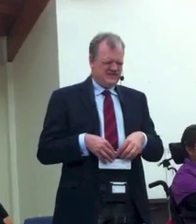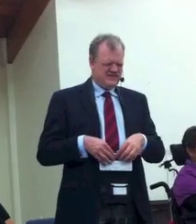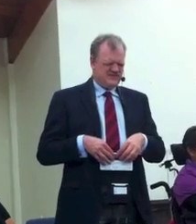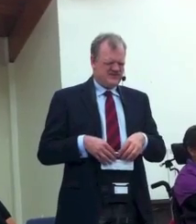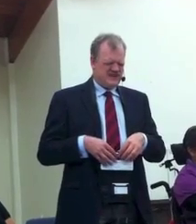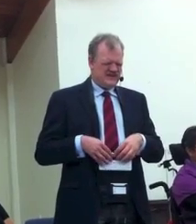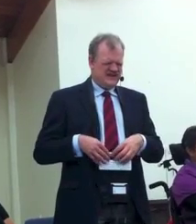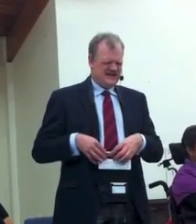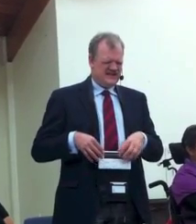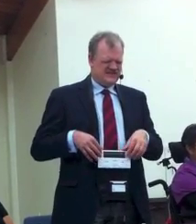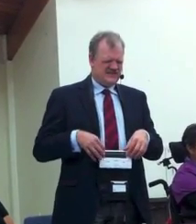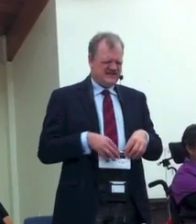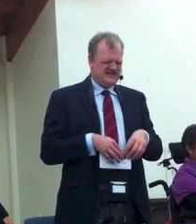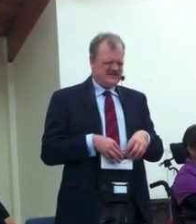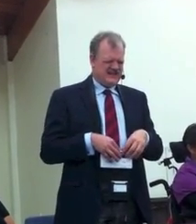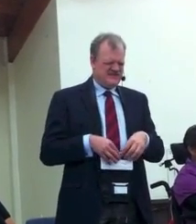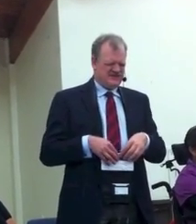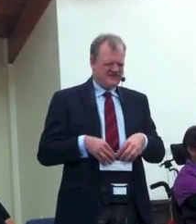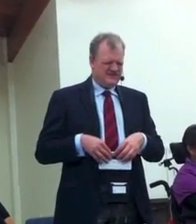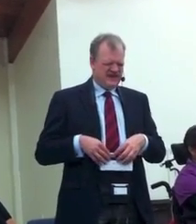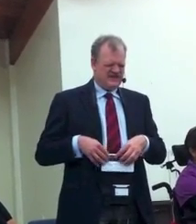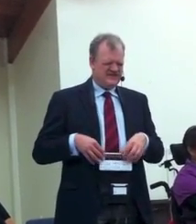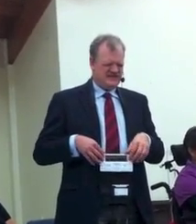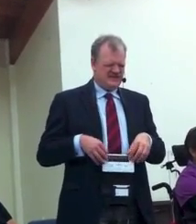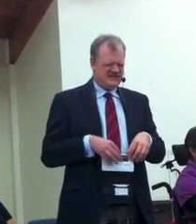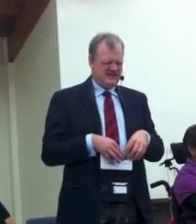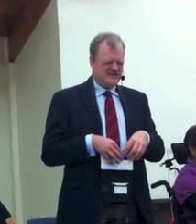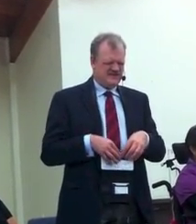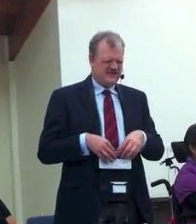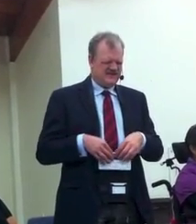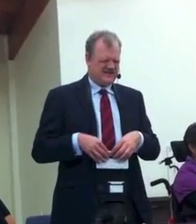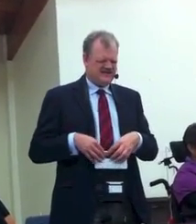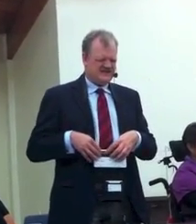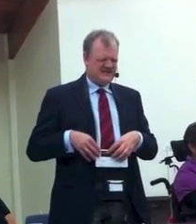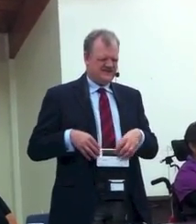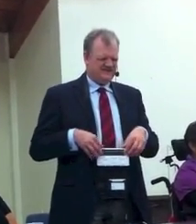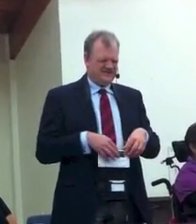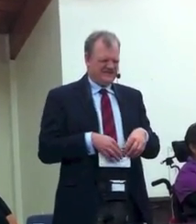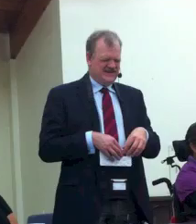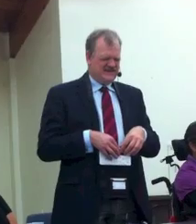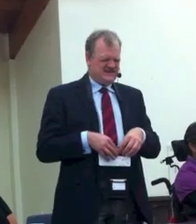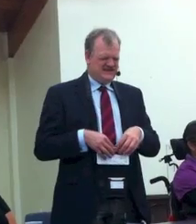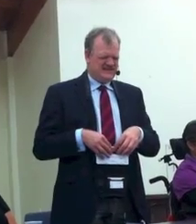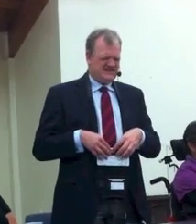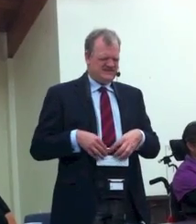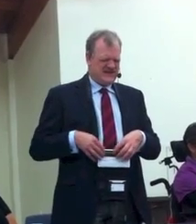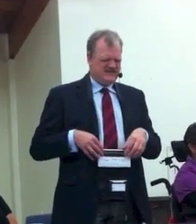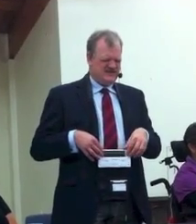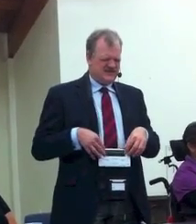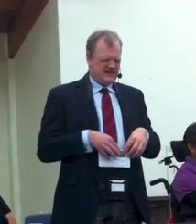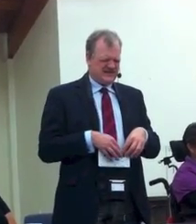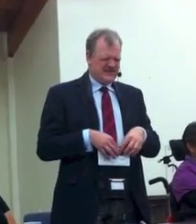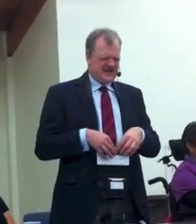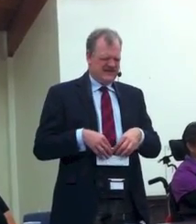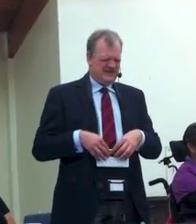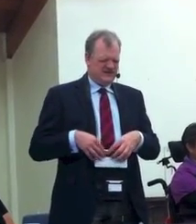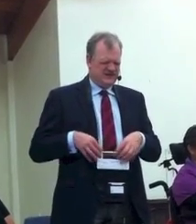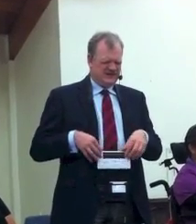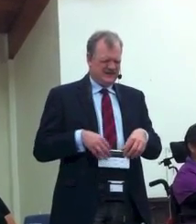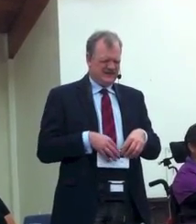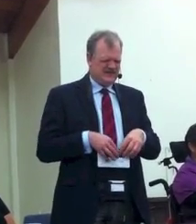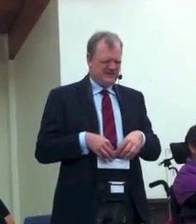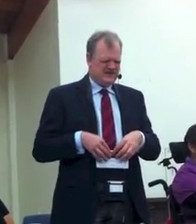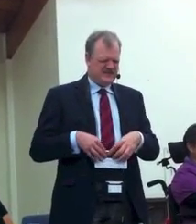where the primary caregiver is disabled and is seeking to have ongoing custody. It's easy to imagine, I think,